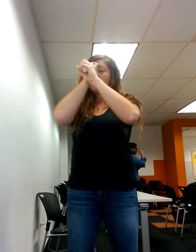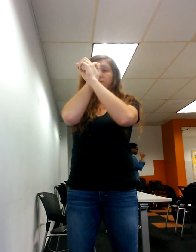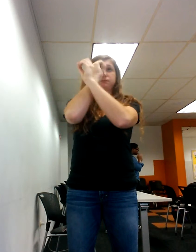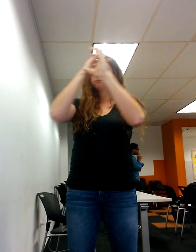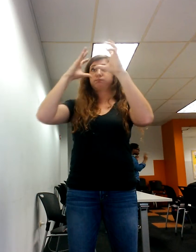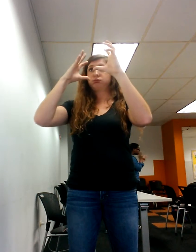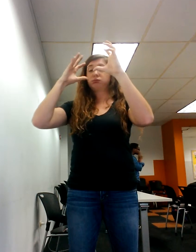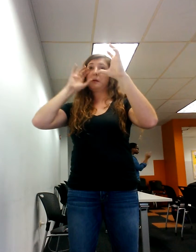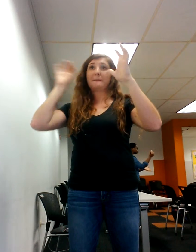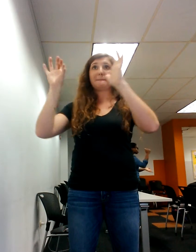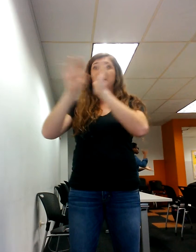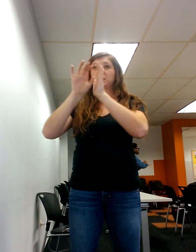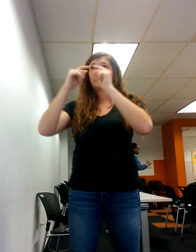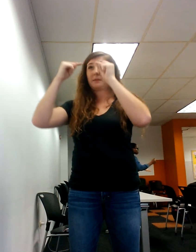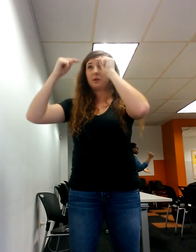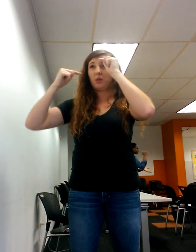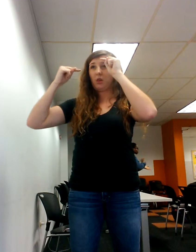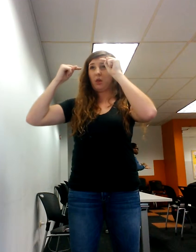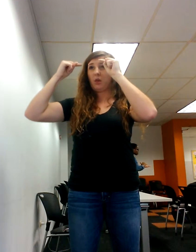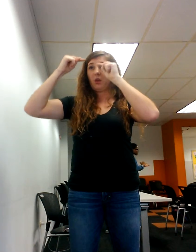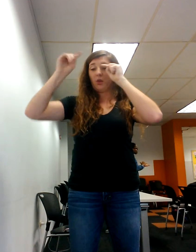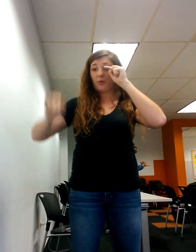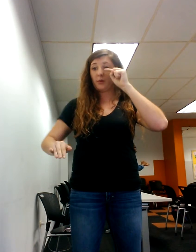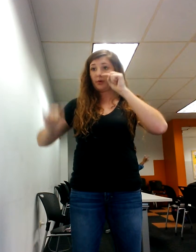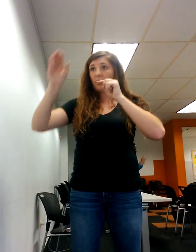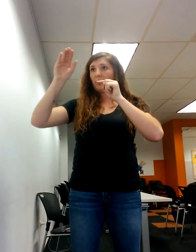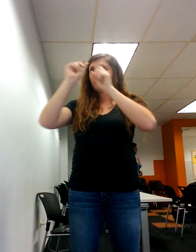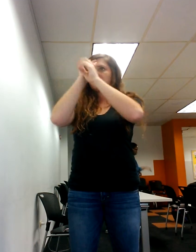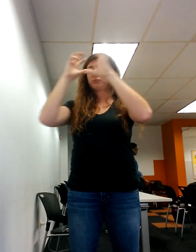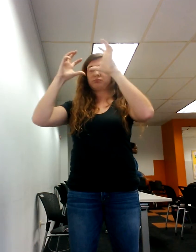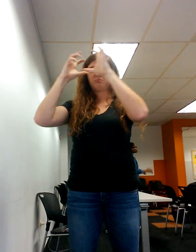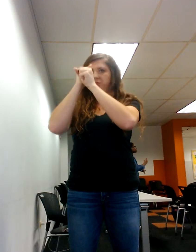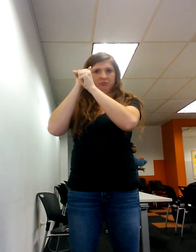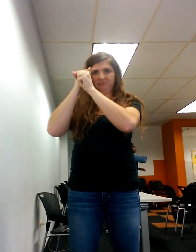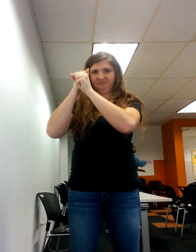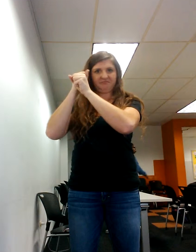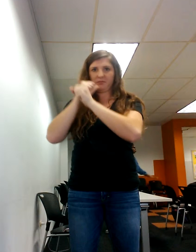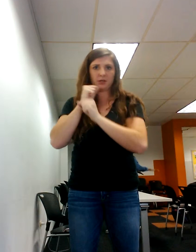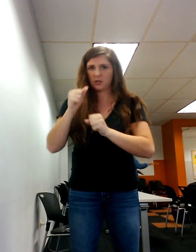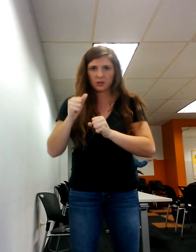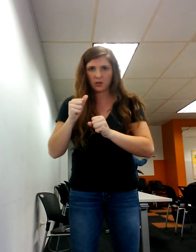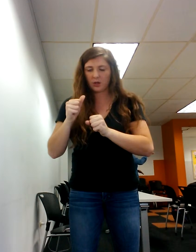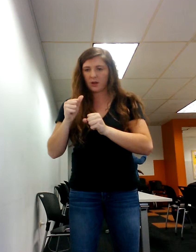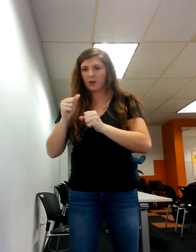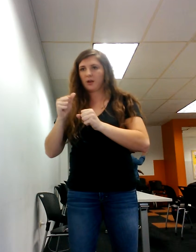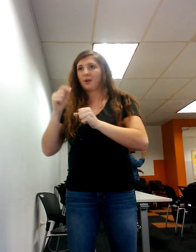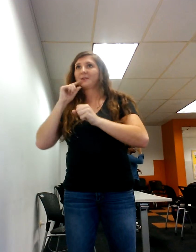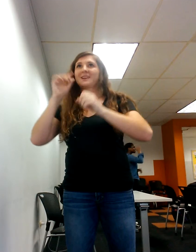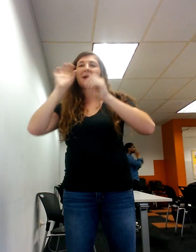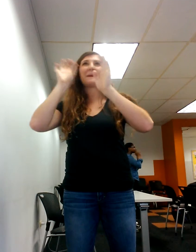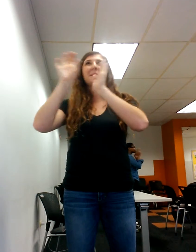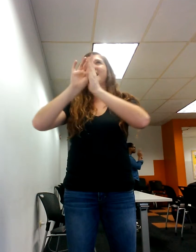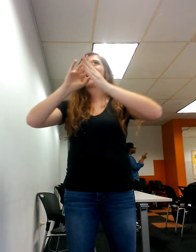Again, as we grow up, we stop thinking visually. We stop making movies. We stop creating pictures in our